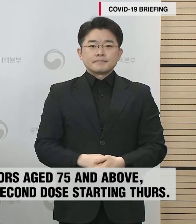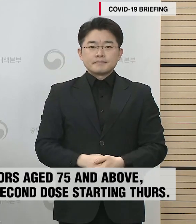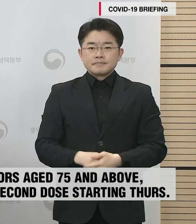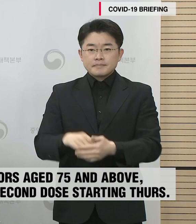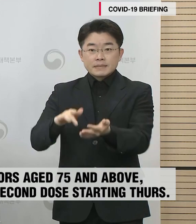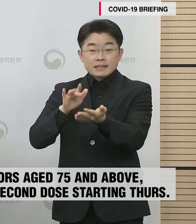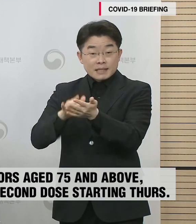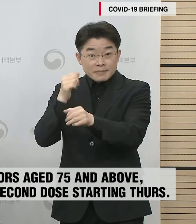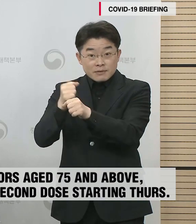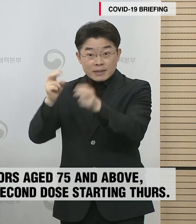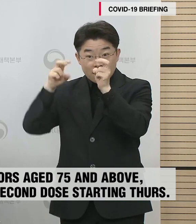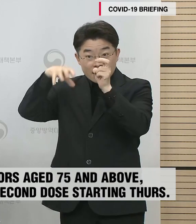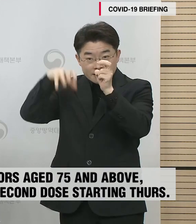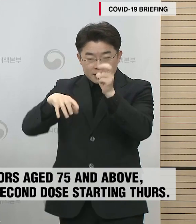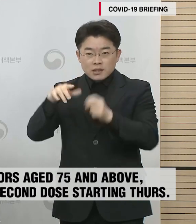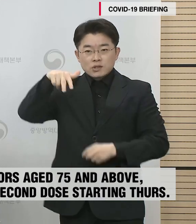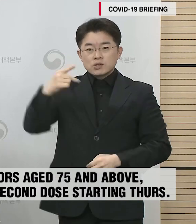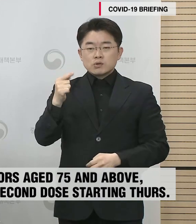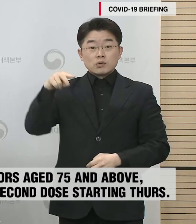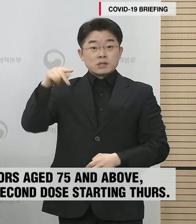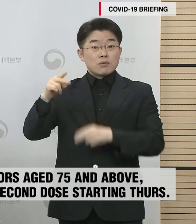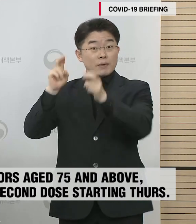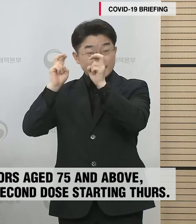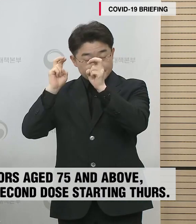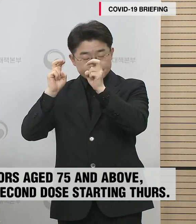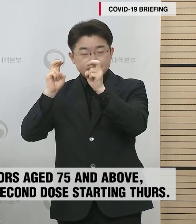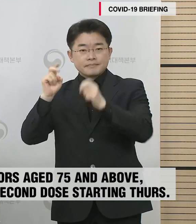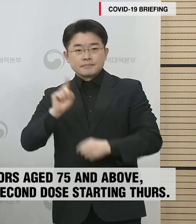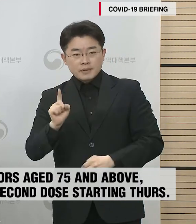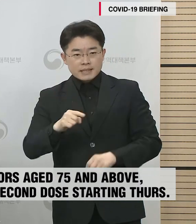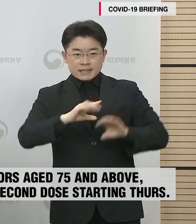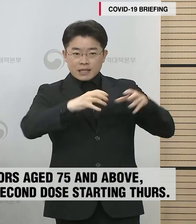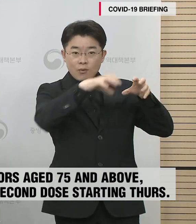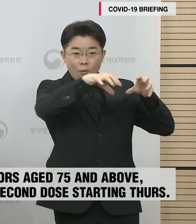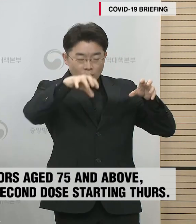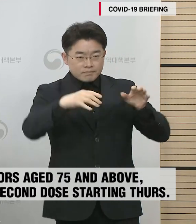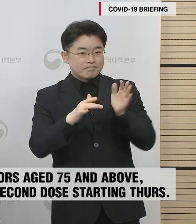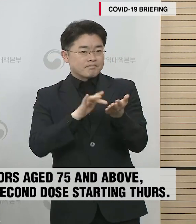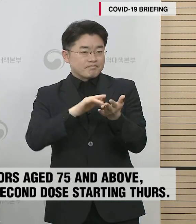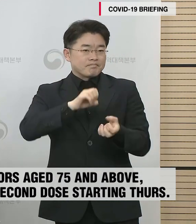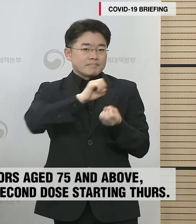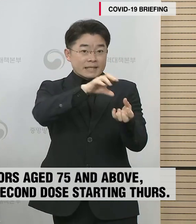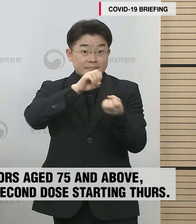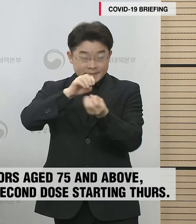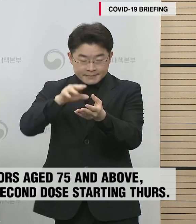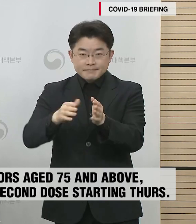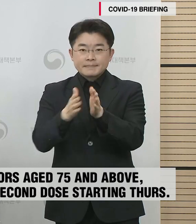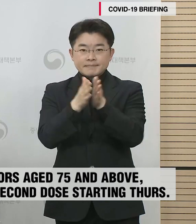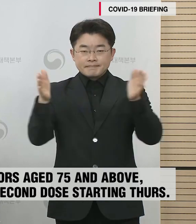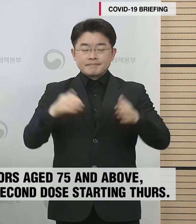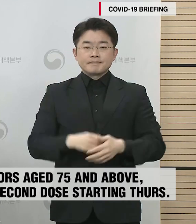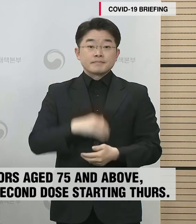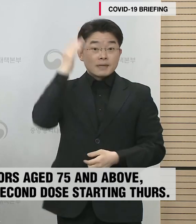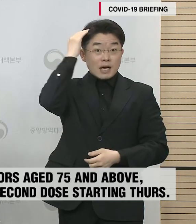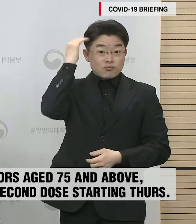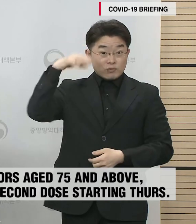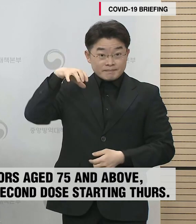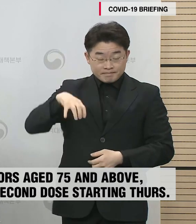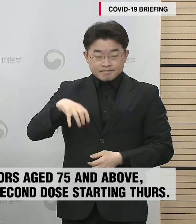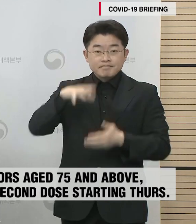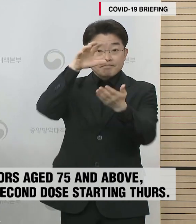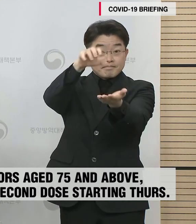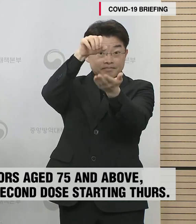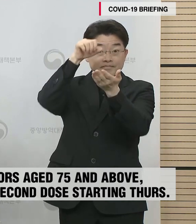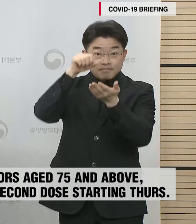resume the rolling out of the Janssen vaccines. And Johnson & Johnson also said that they will resume the supply of the